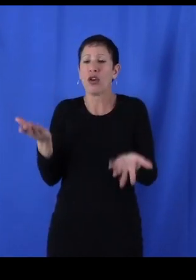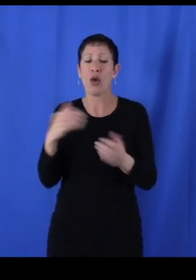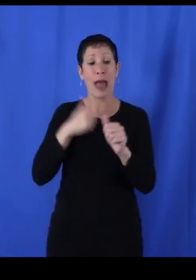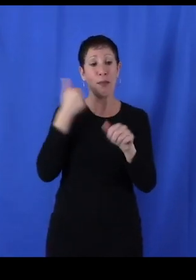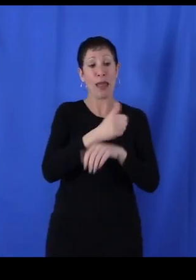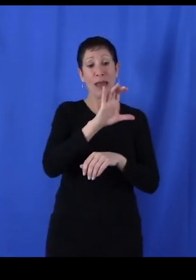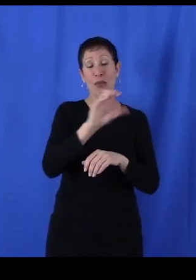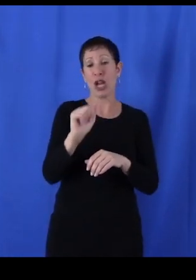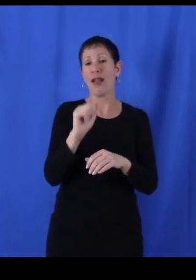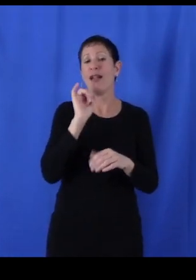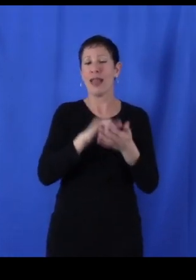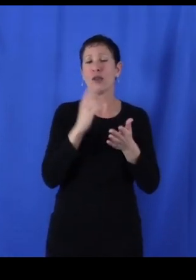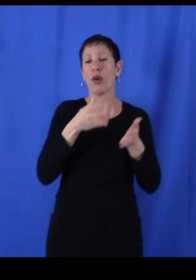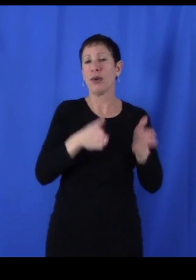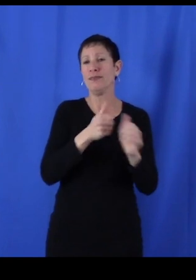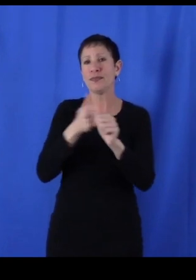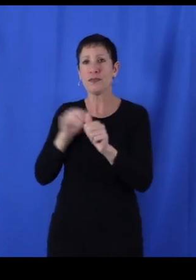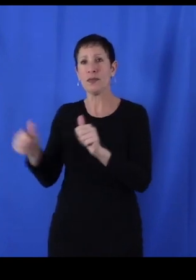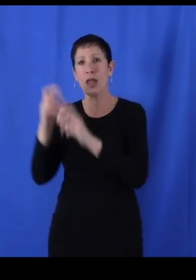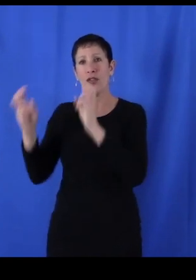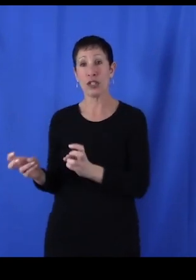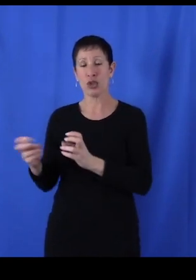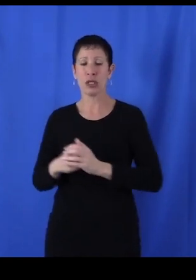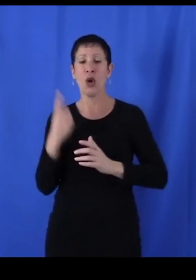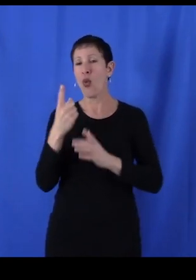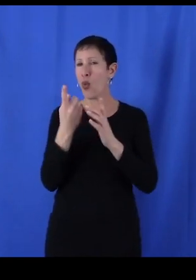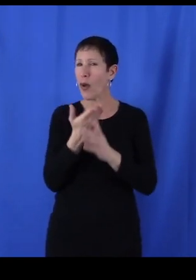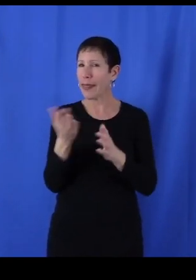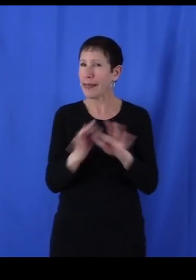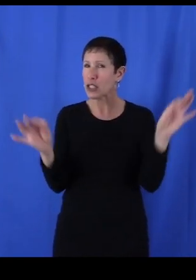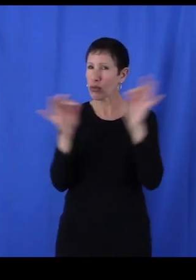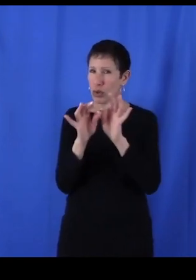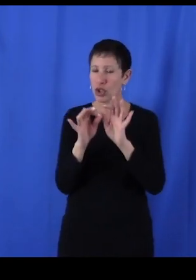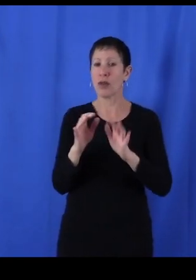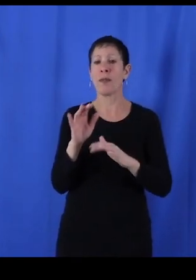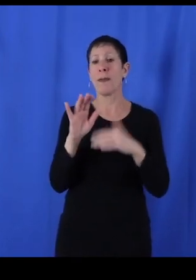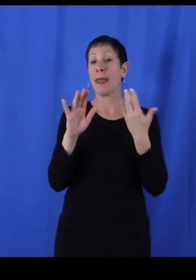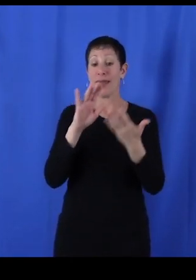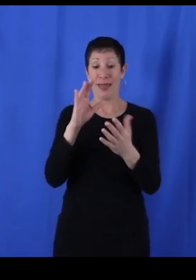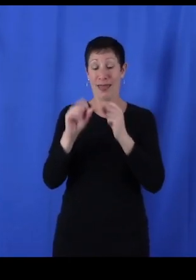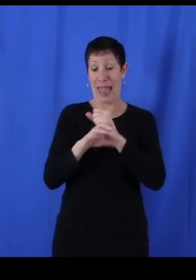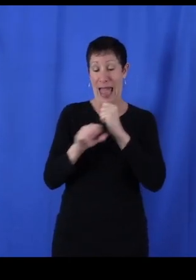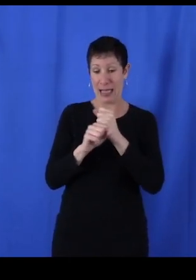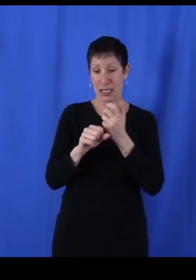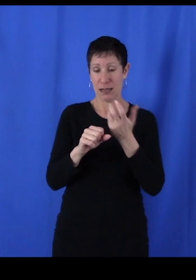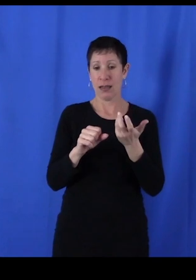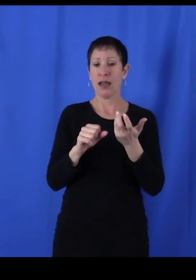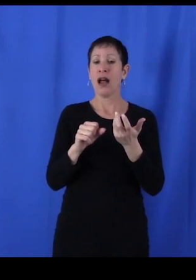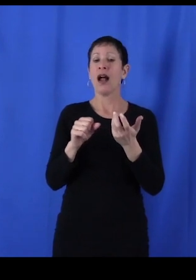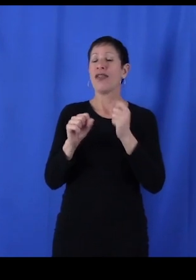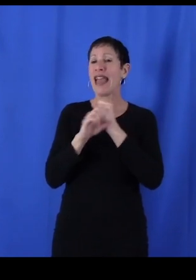way of avoiding other issues. But what's crucial is that these ads, this campaign, they